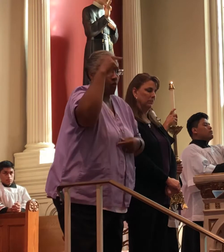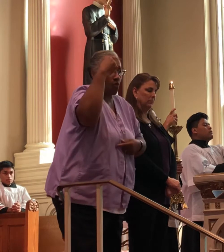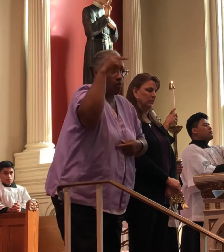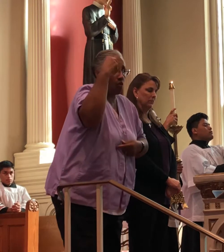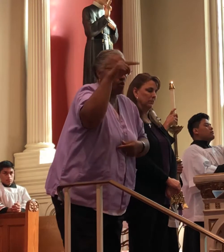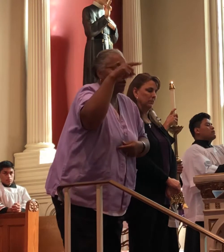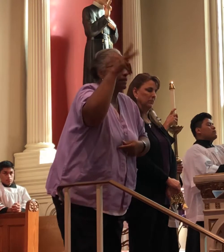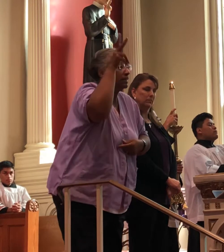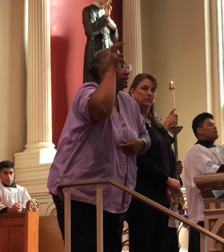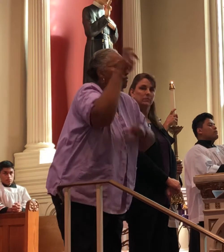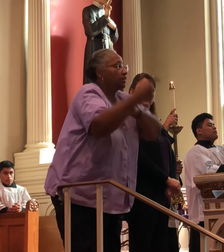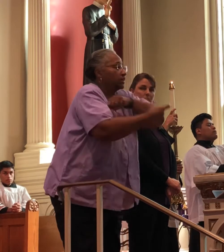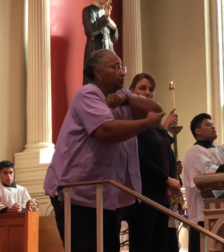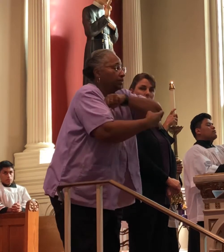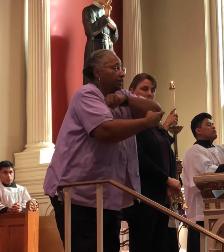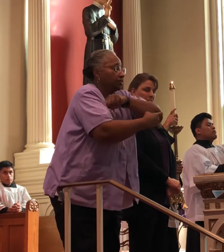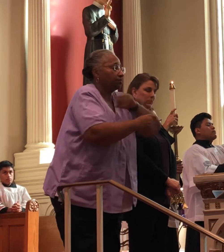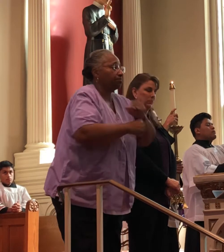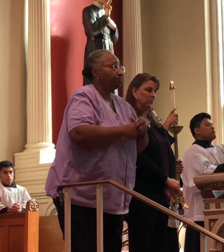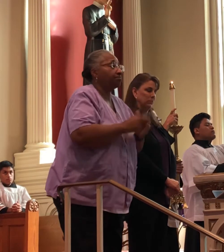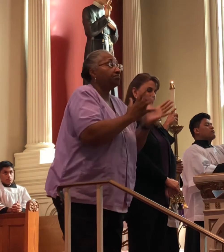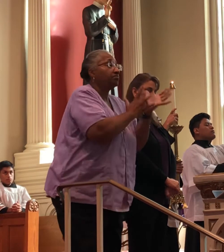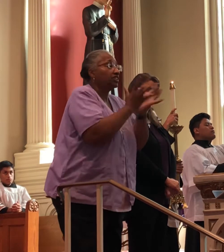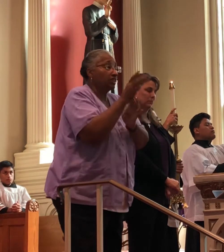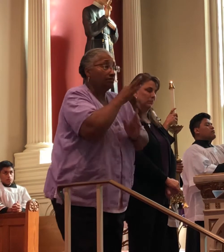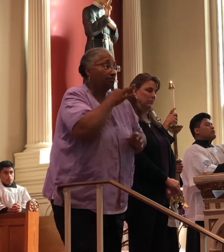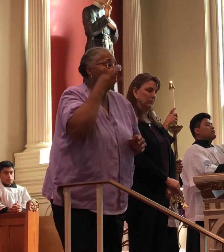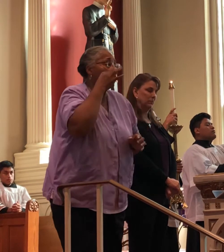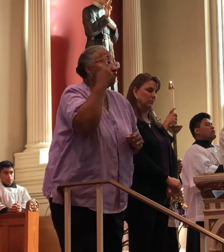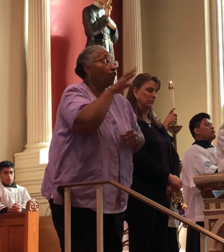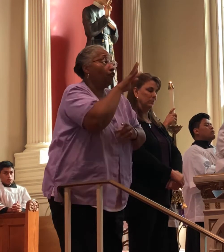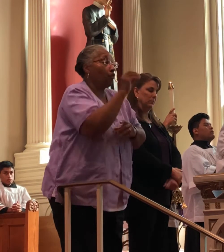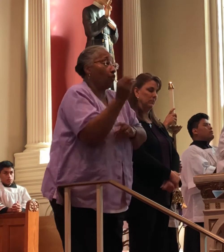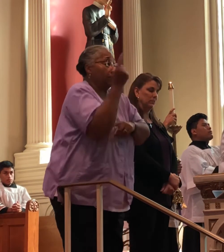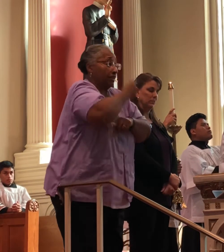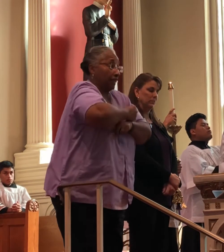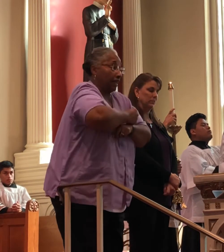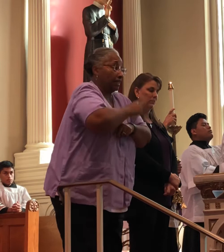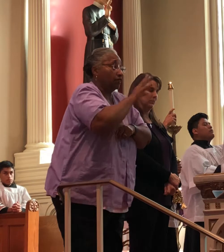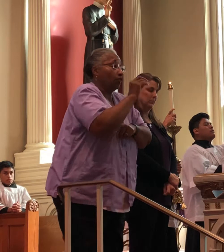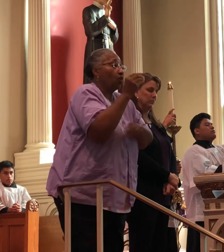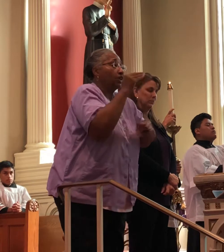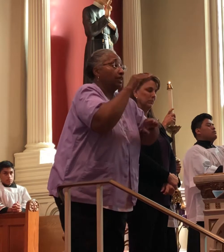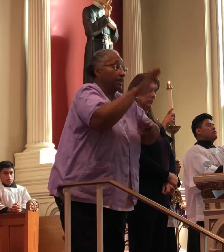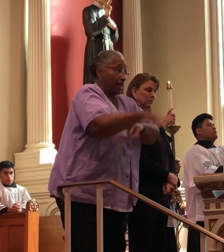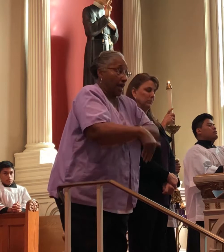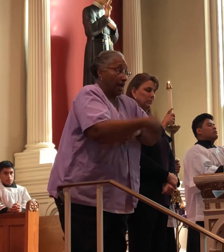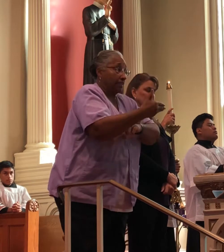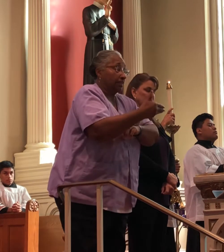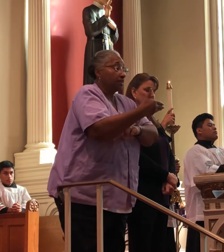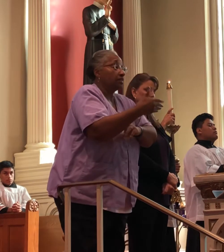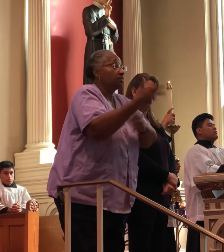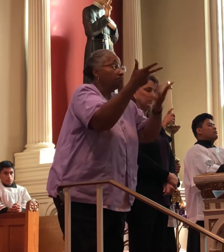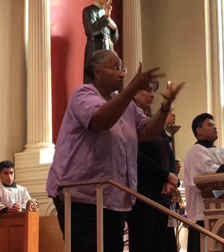He fasted for 40 days and 40 nights, and afterwards he was hungry.